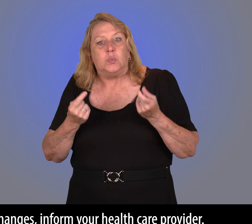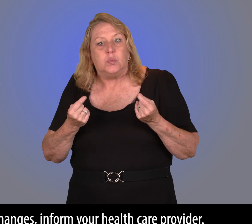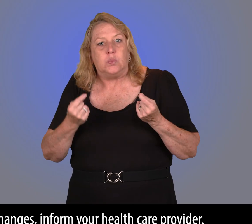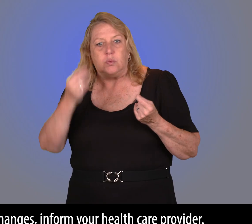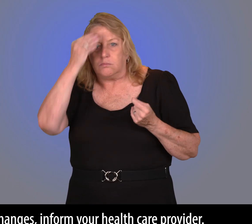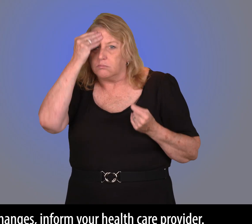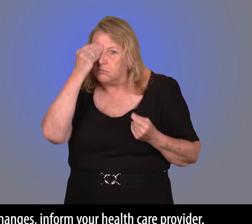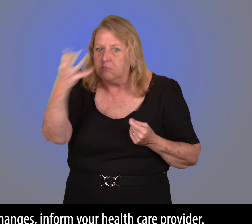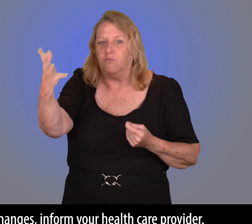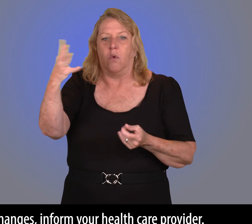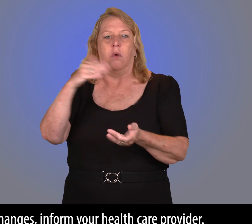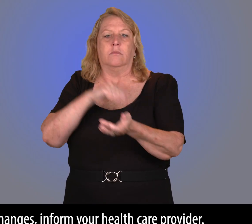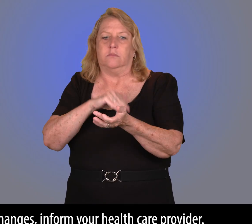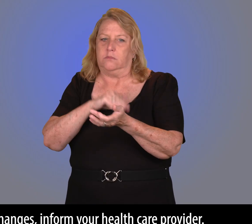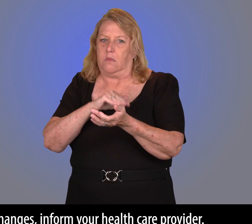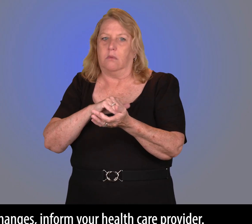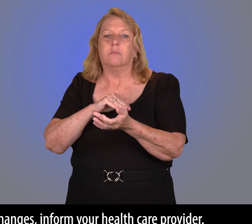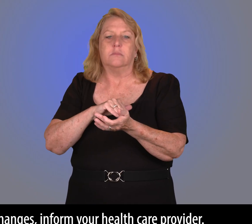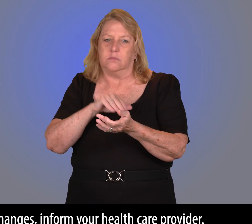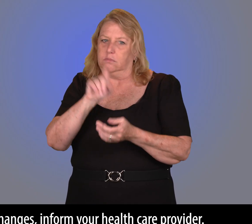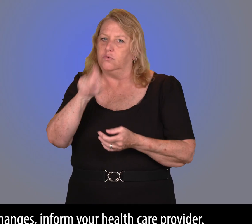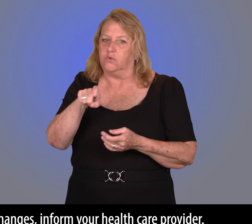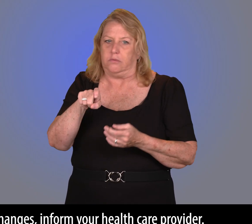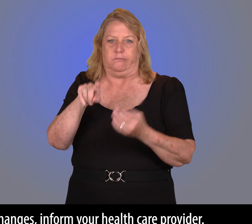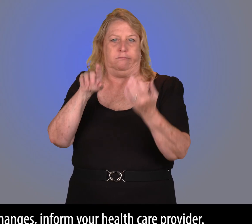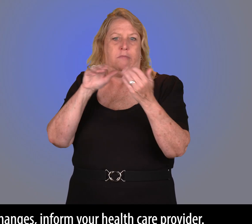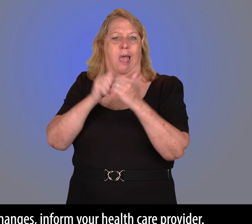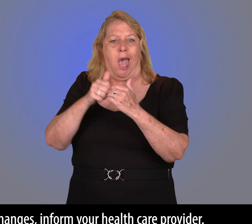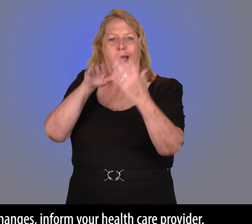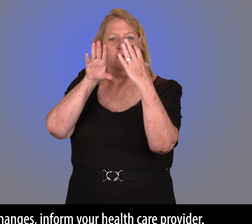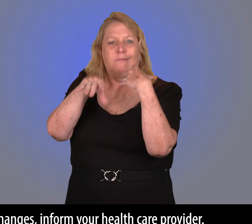If you notice these changes, inform your healthcare provider.